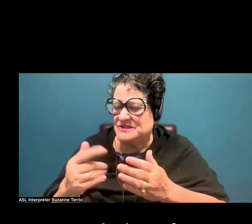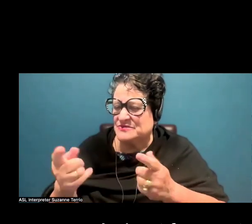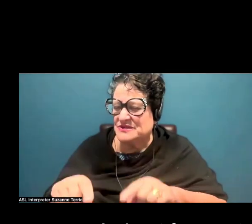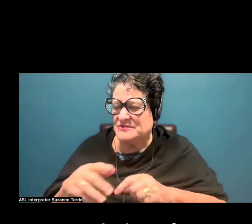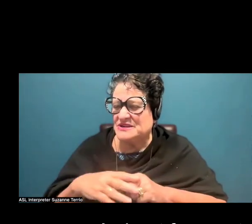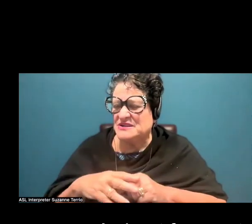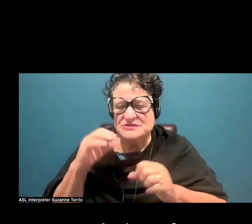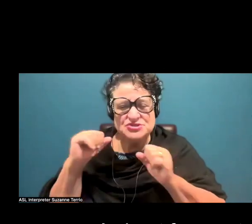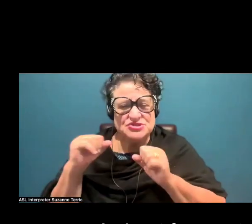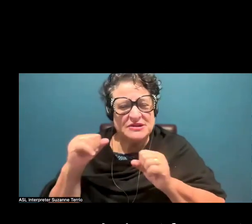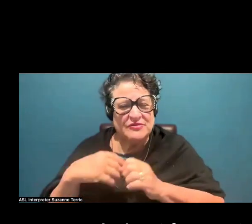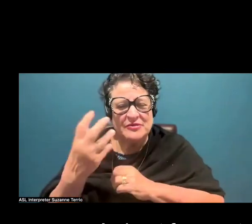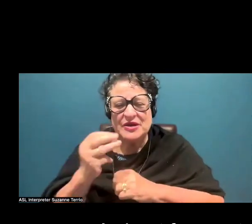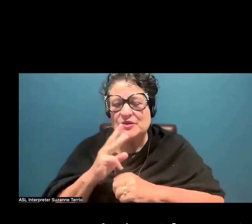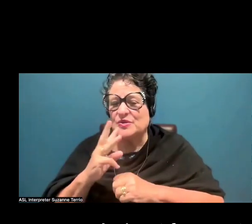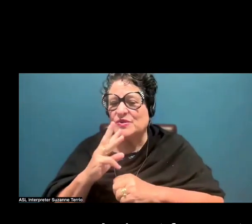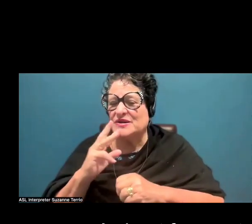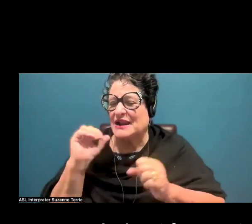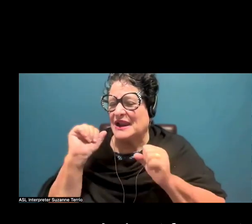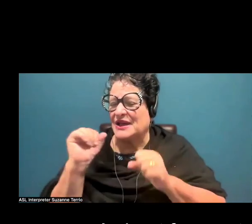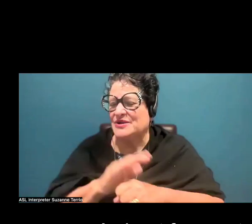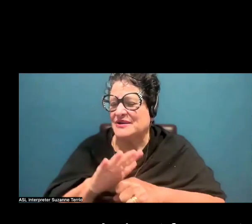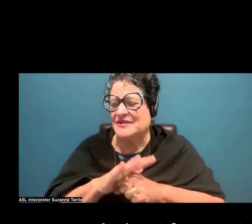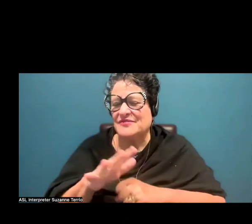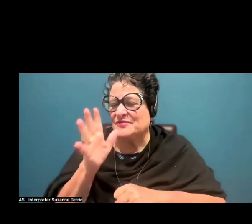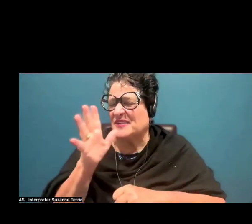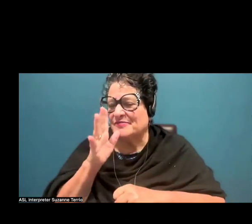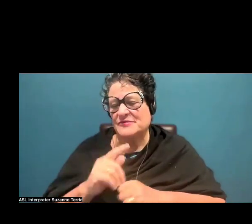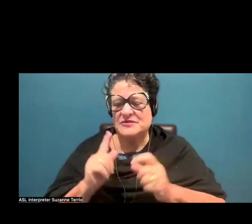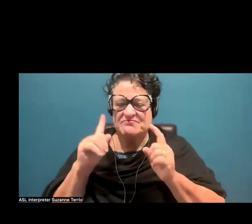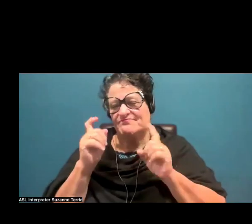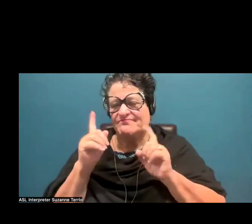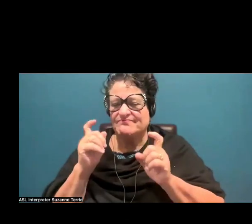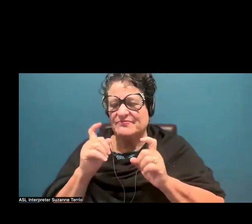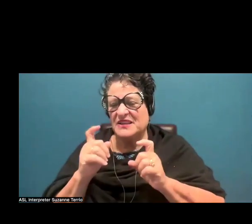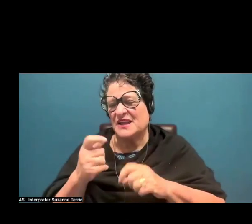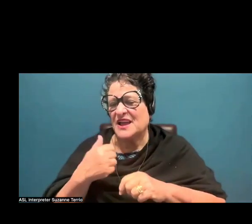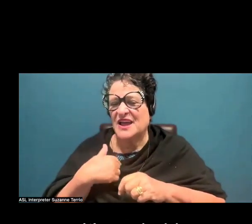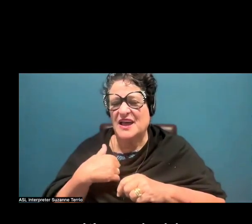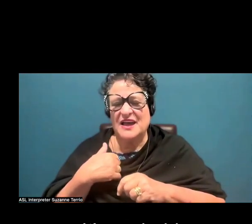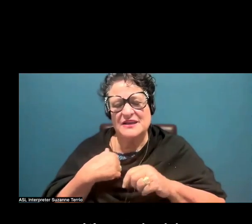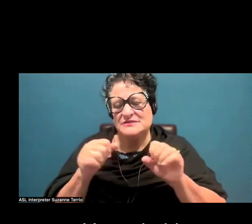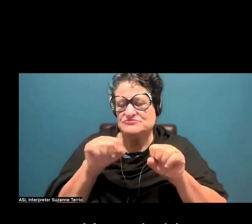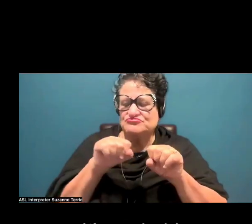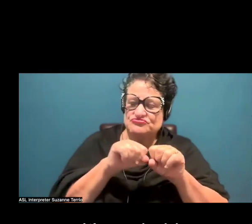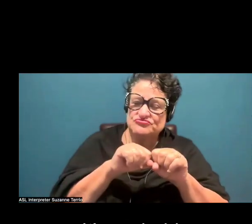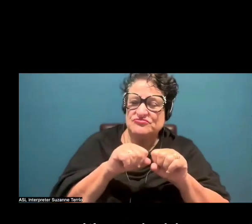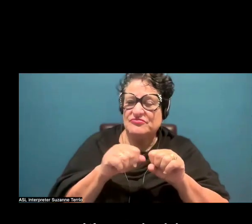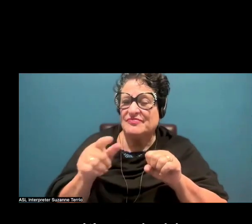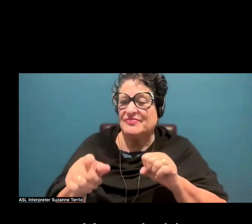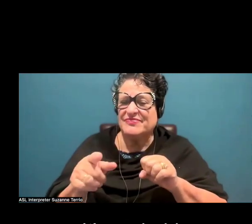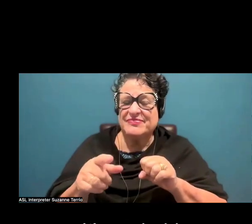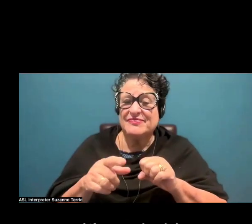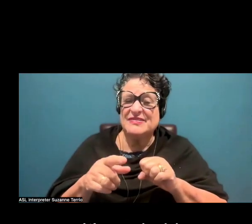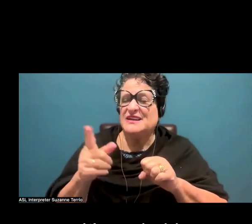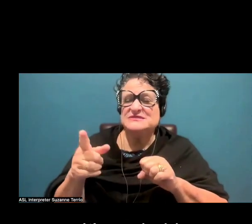shout from out on the water, loud enough that Mom gives a little hum of disapproval. I sink farther into her arms. It's probably some